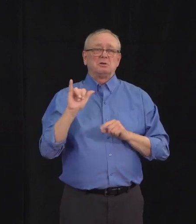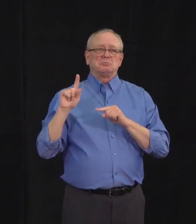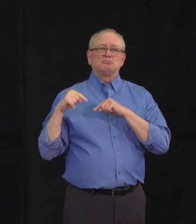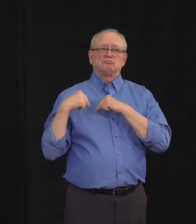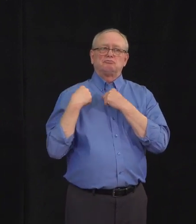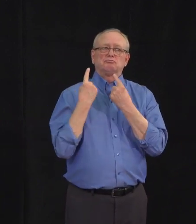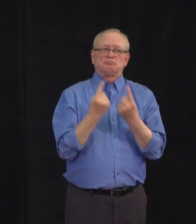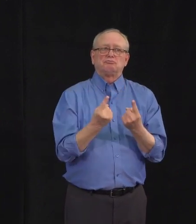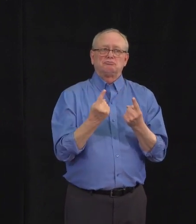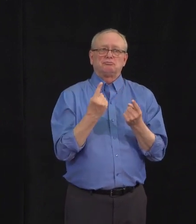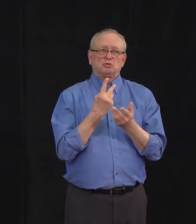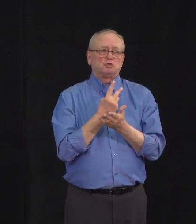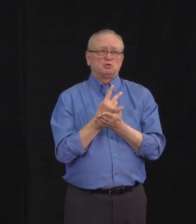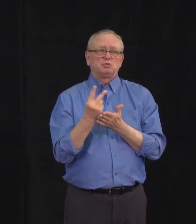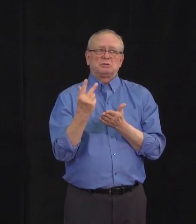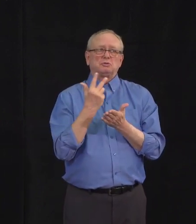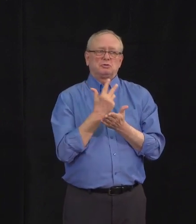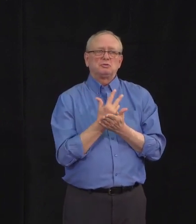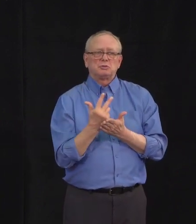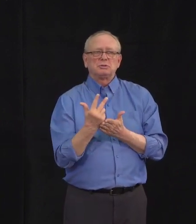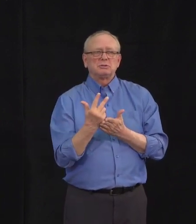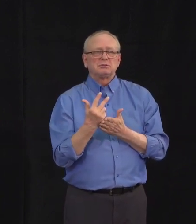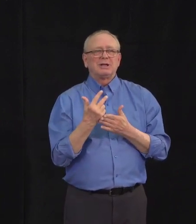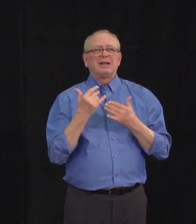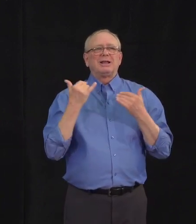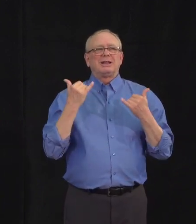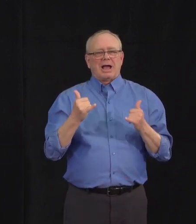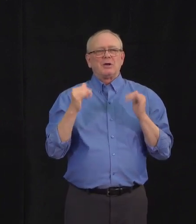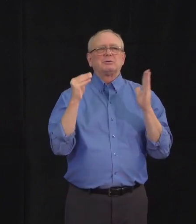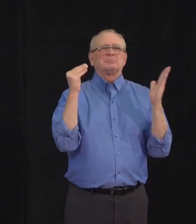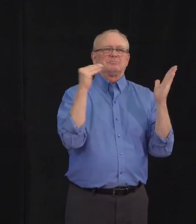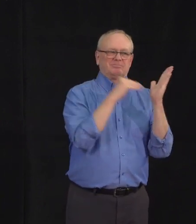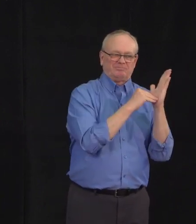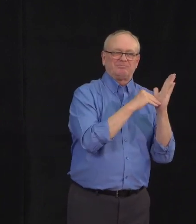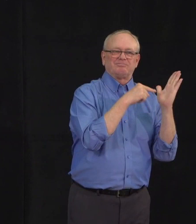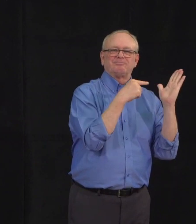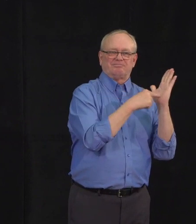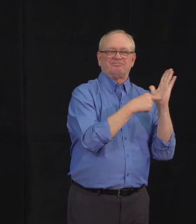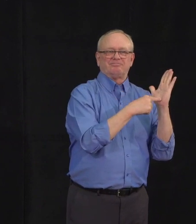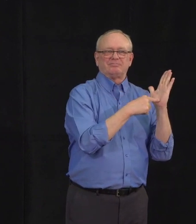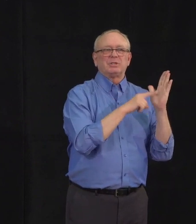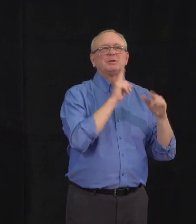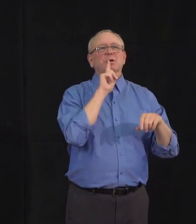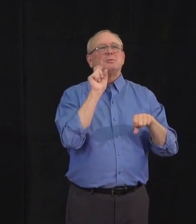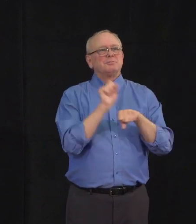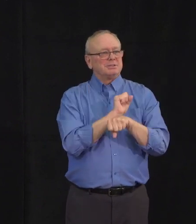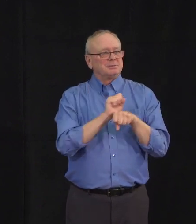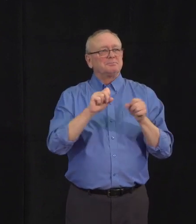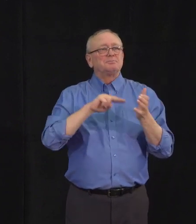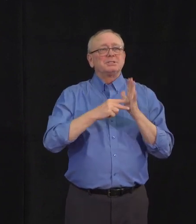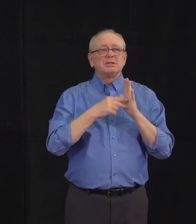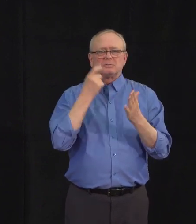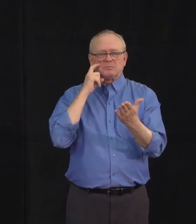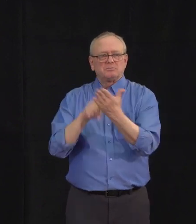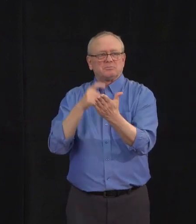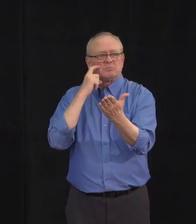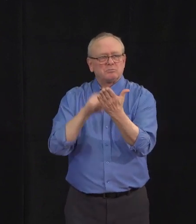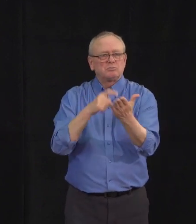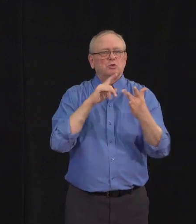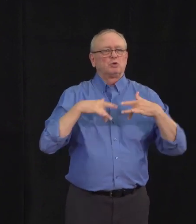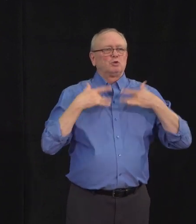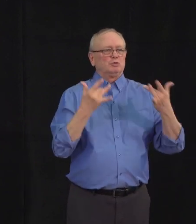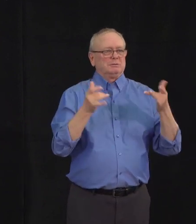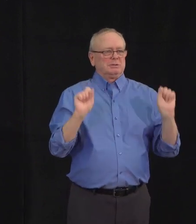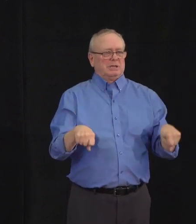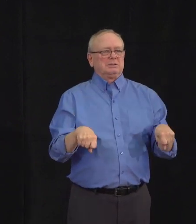early diagnosis in close contacts in this population. Although testing someone without symptoms is only a snapshot